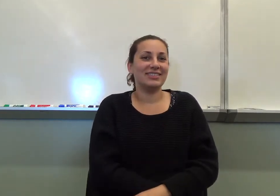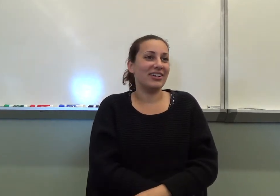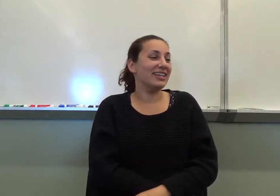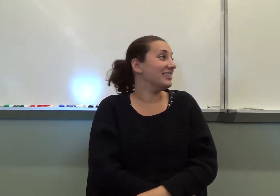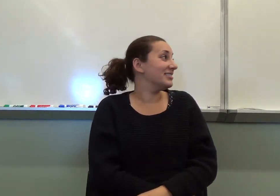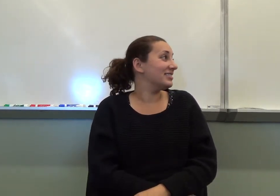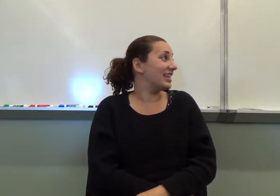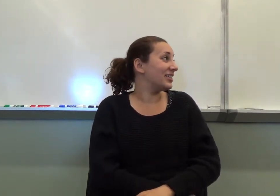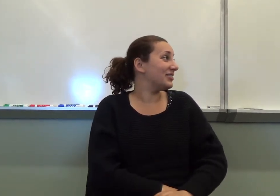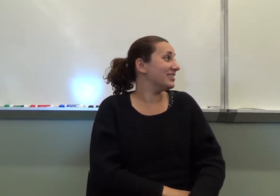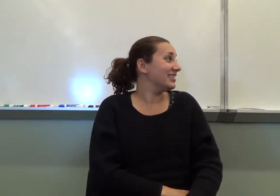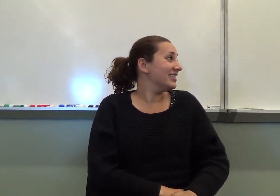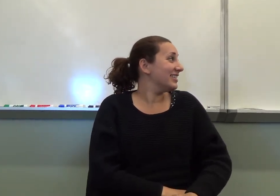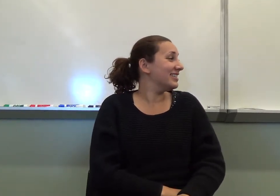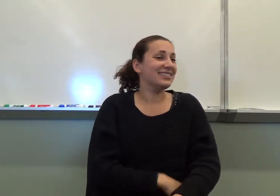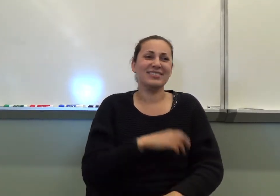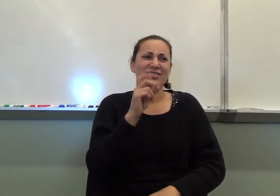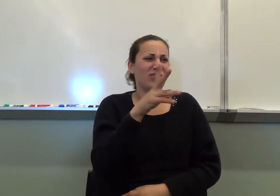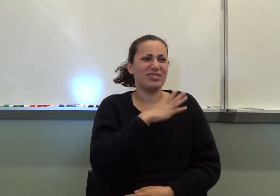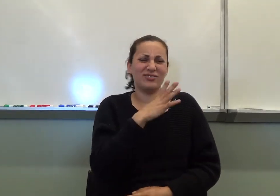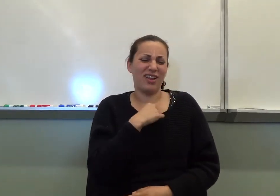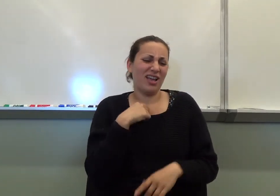Sorry. Thank That's you. okay, I do that all the time anyway.